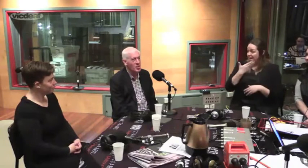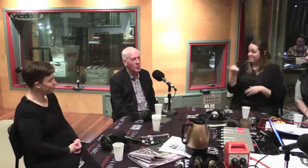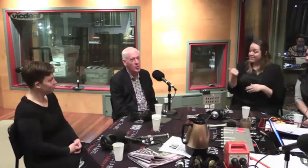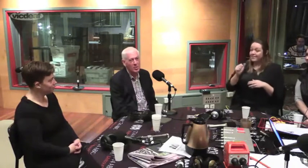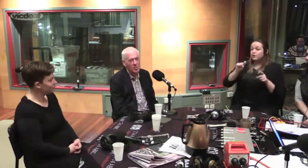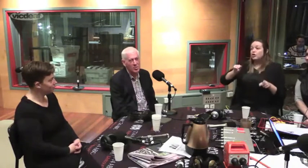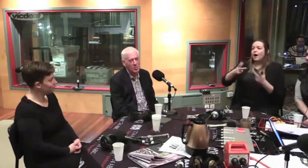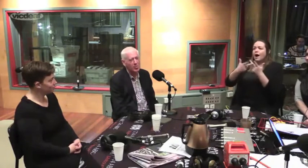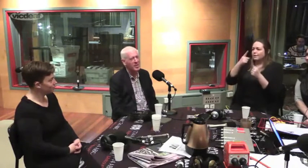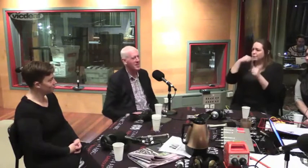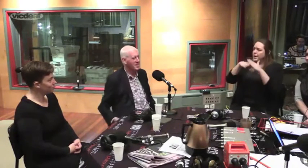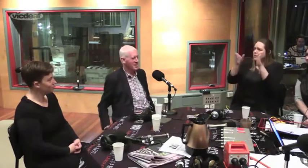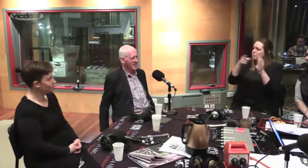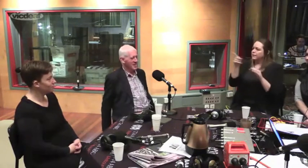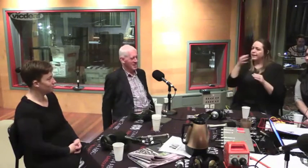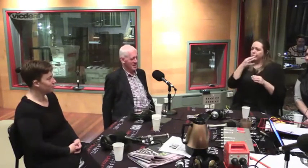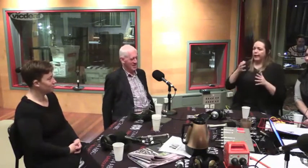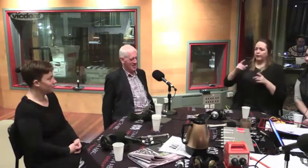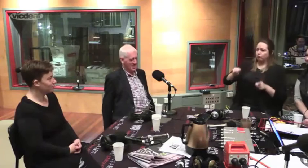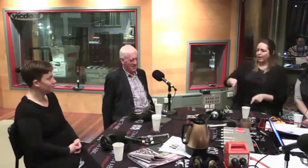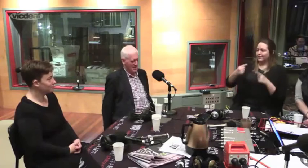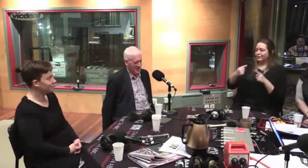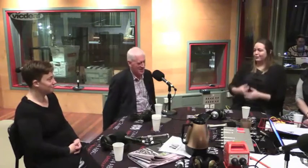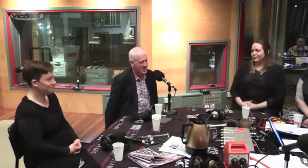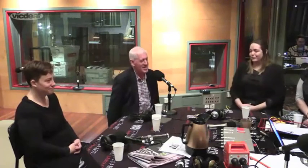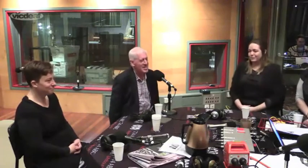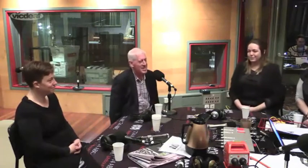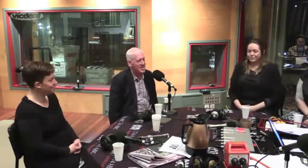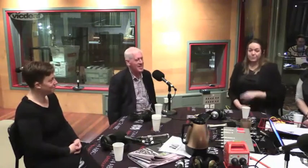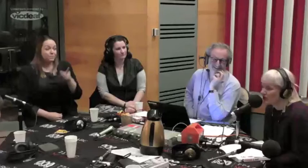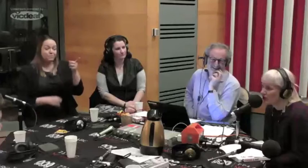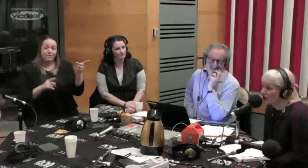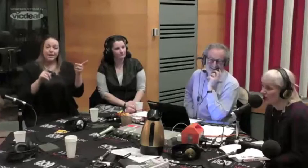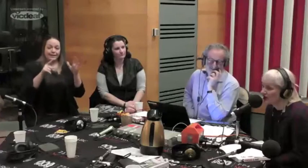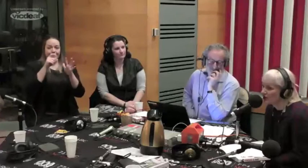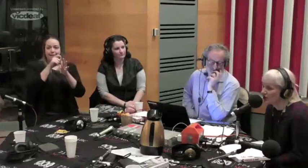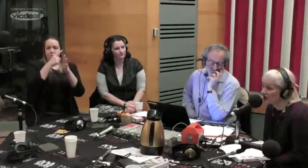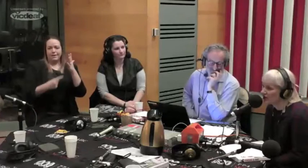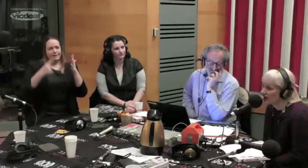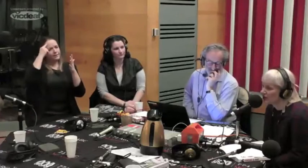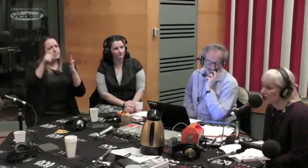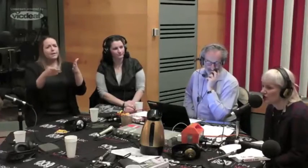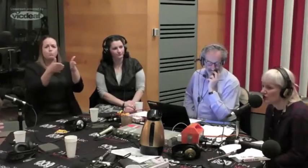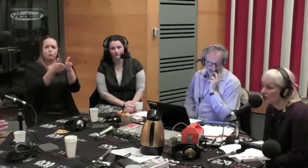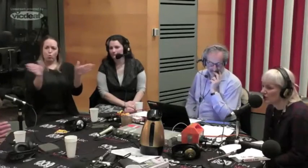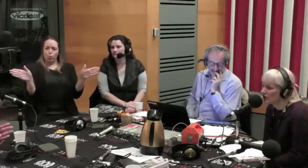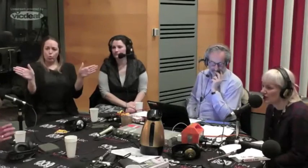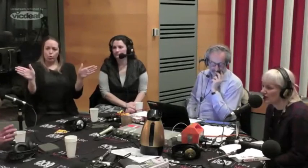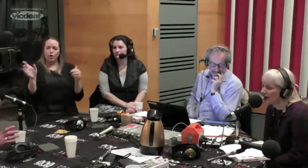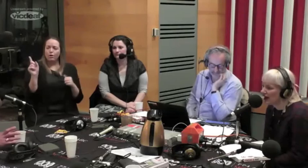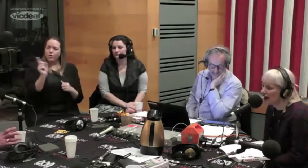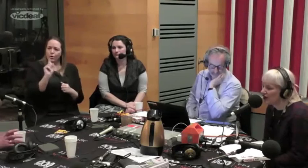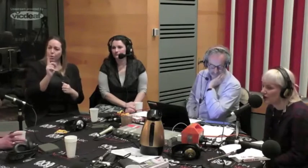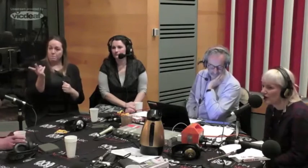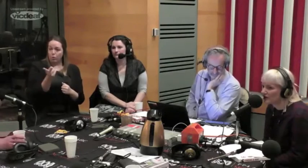was challenging to a few other members of the public. I guess looking at disability as a broad subject, what do you both